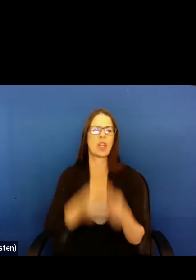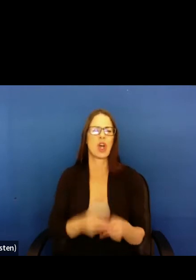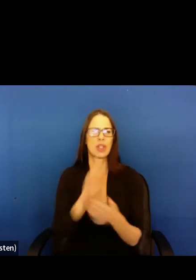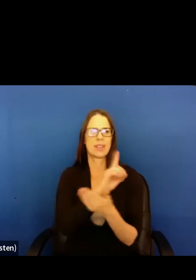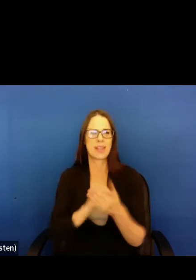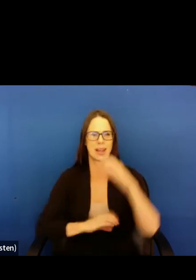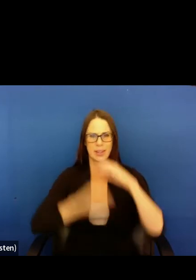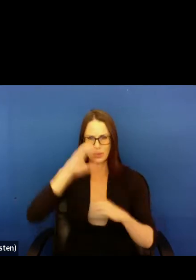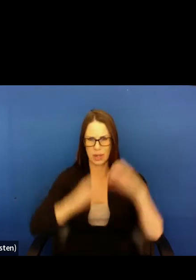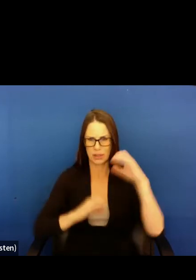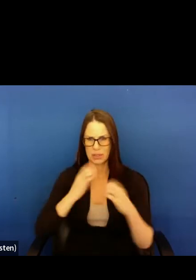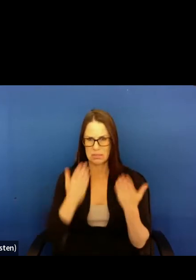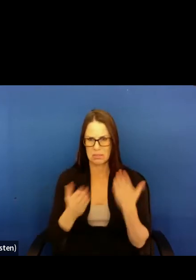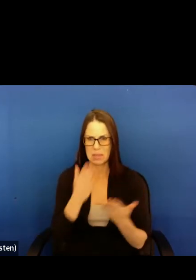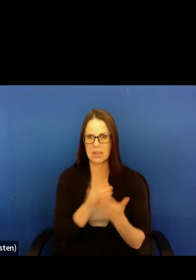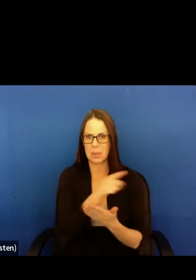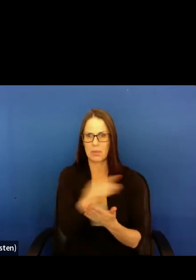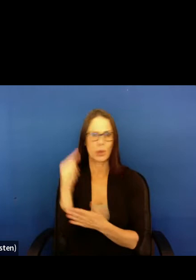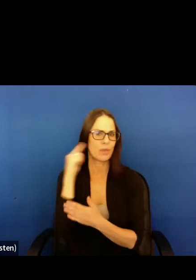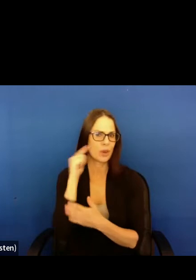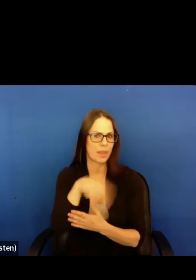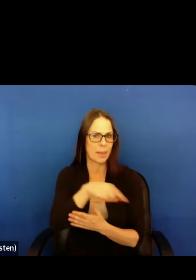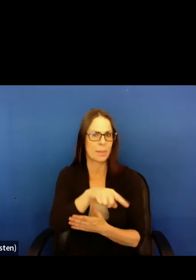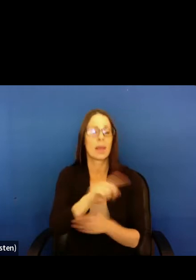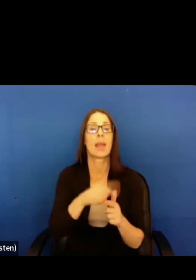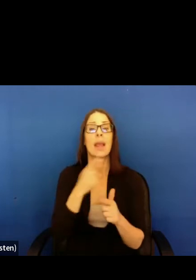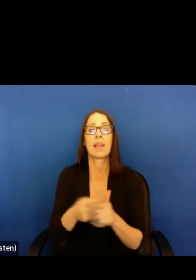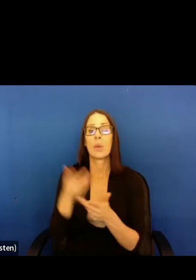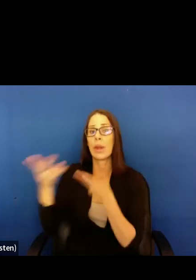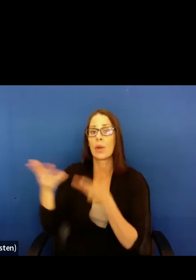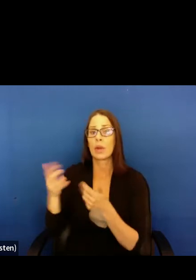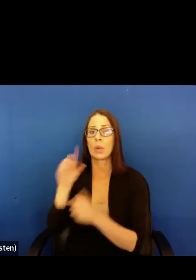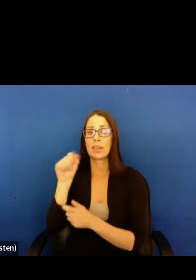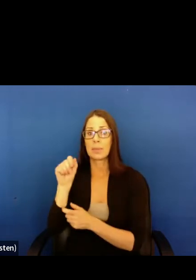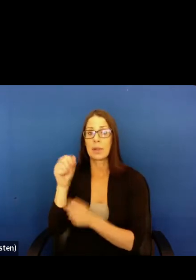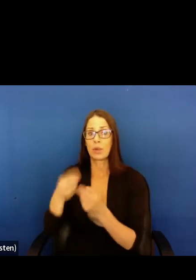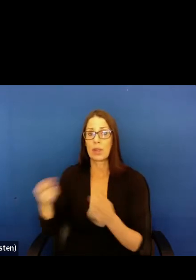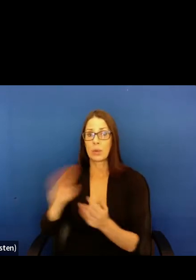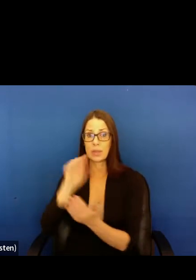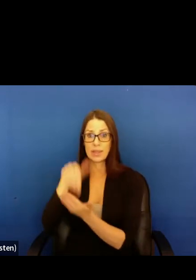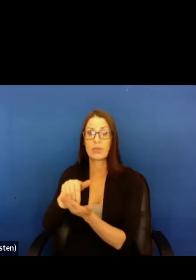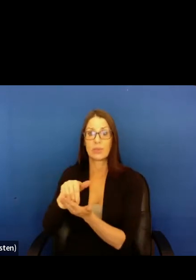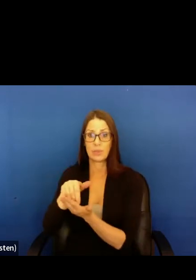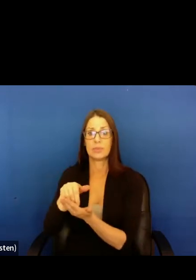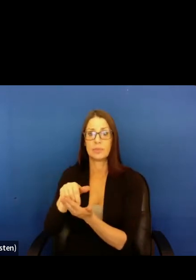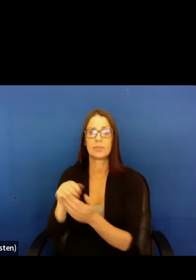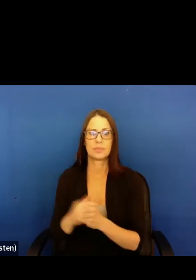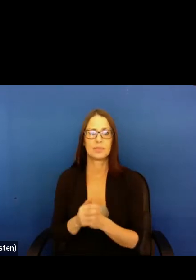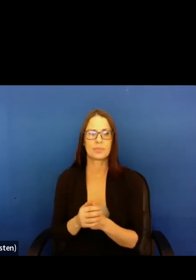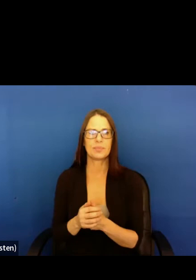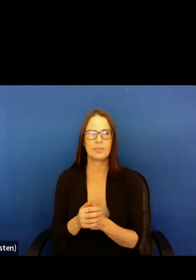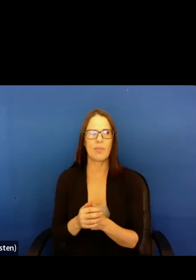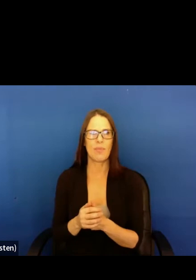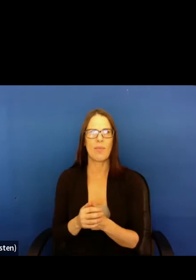have heard of them. And then we interact with the Disability Resource Center. I